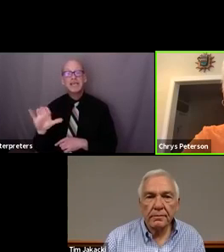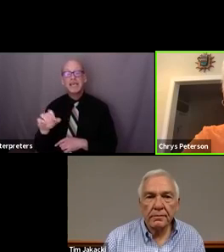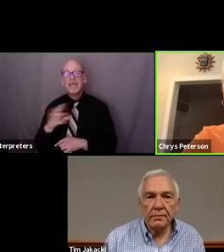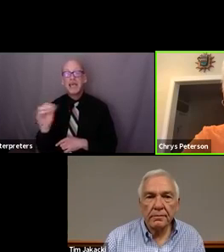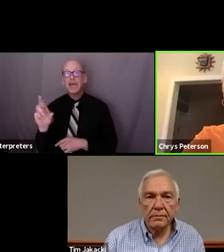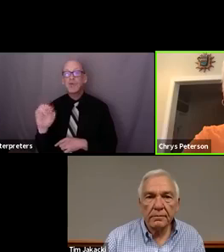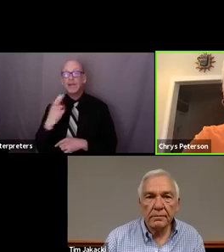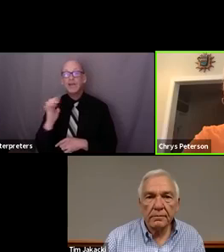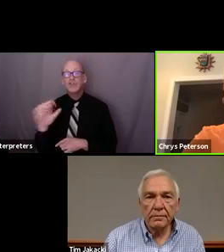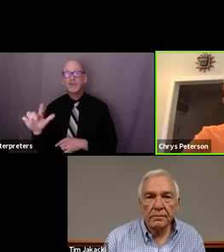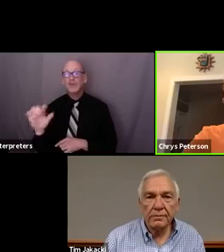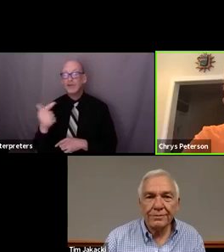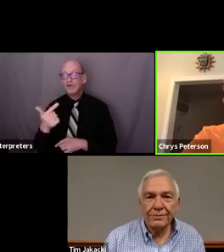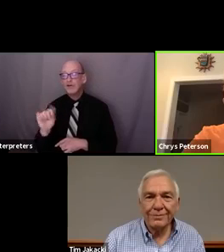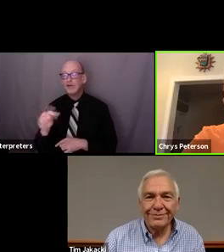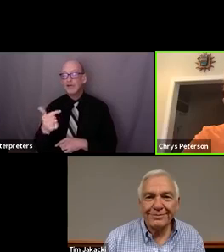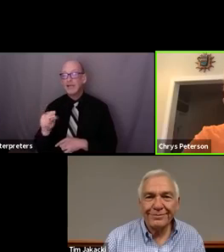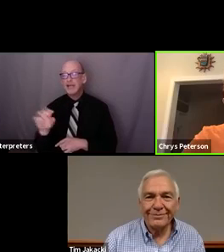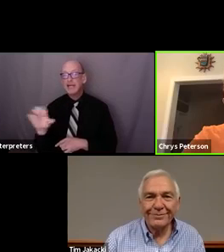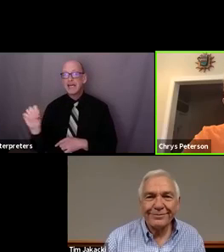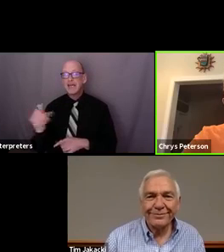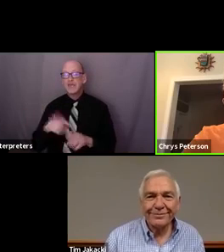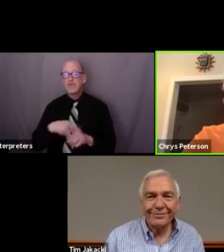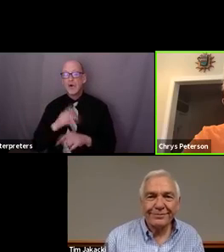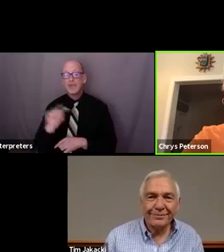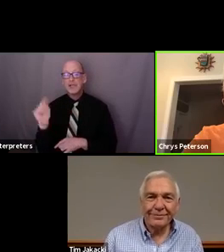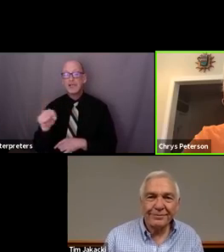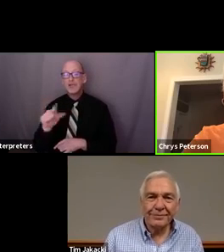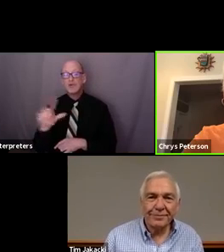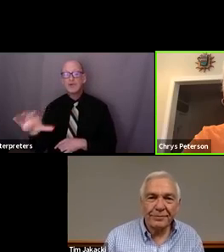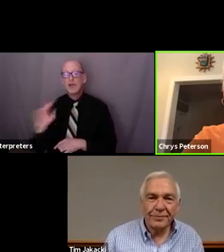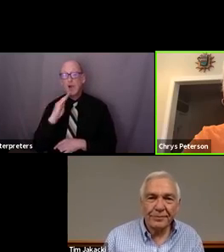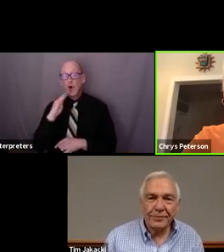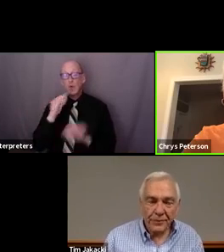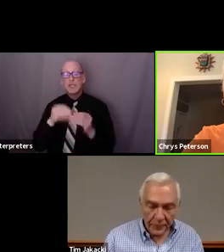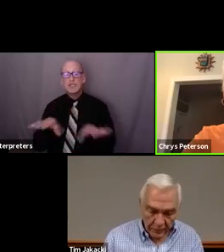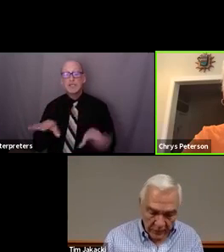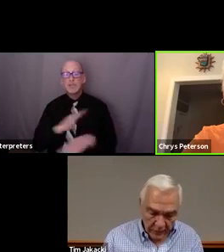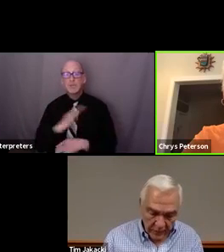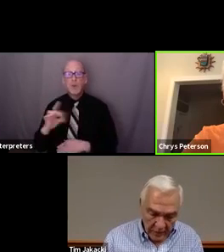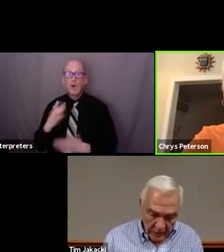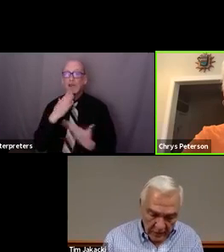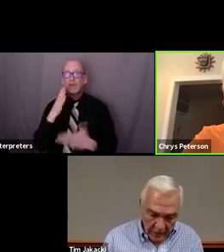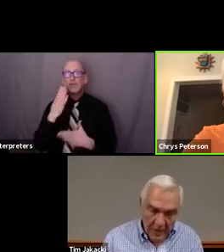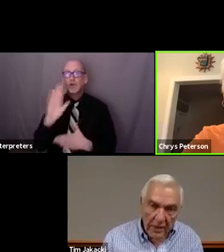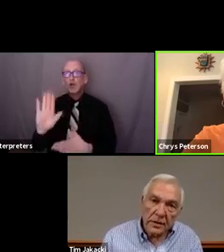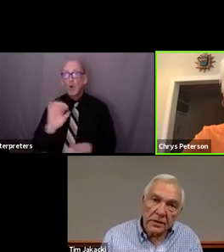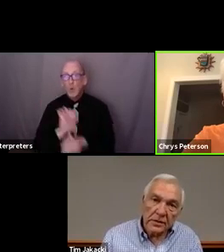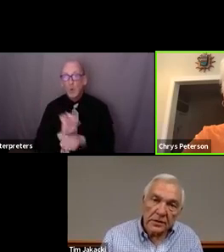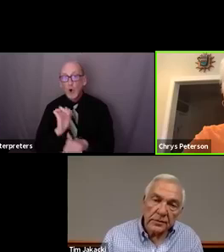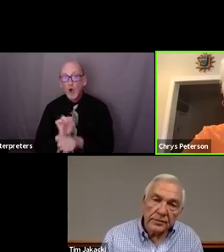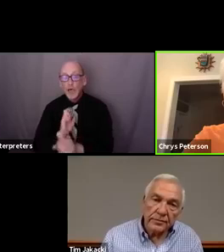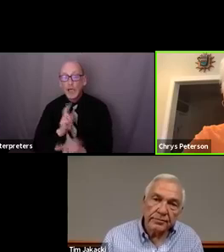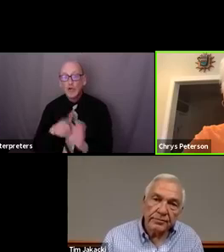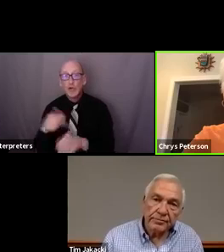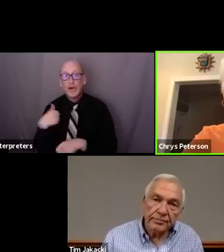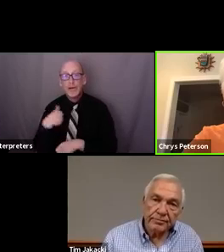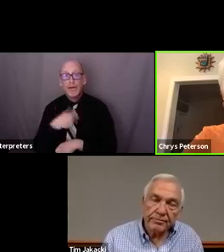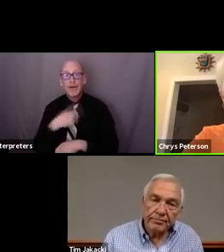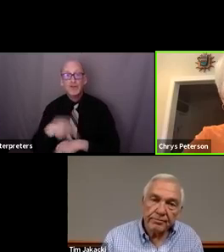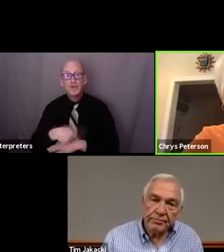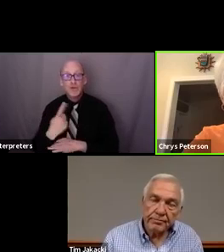Gagnon from the Toledo-Lucas County Homelessness Board. Thank you so much for all the work that you all are doing and for being with us today to answer those